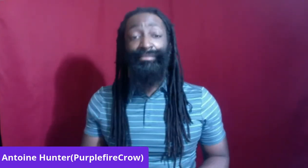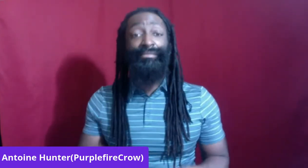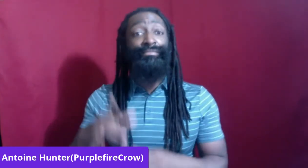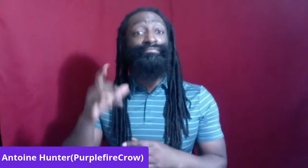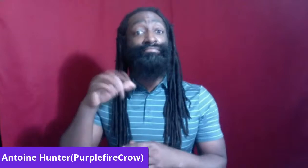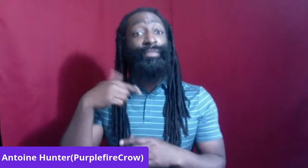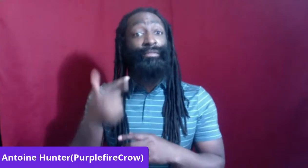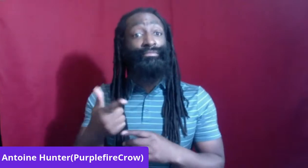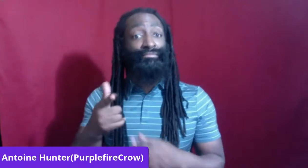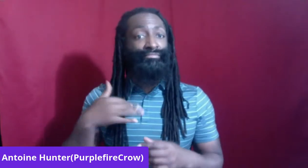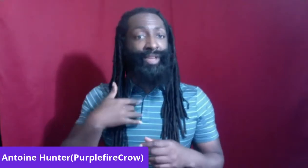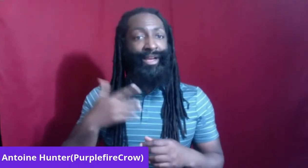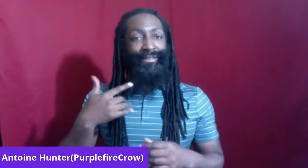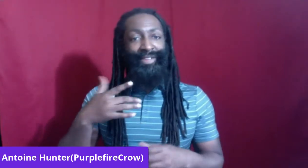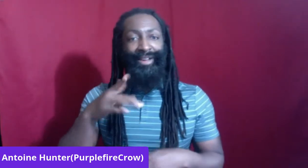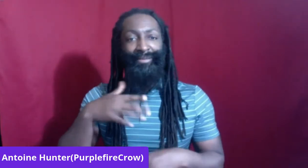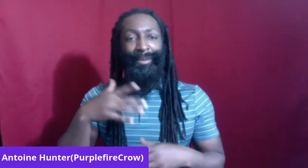I have locks.